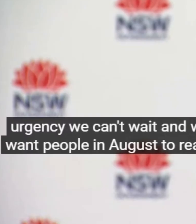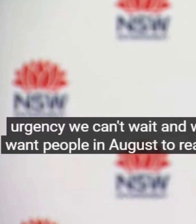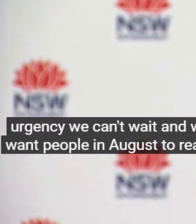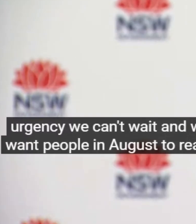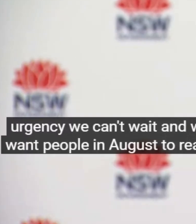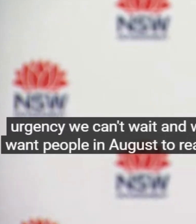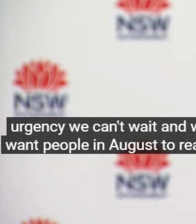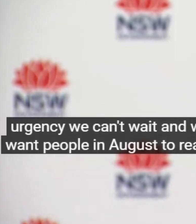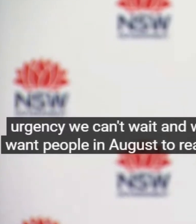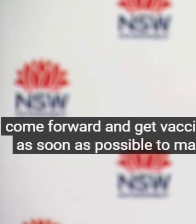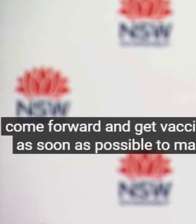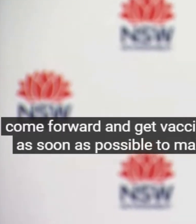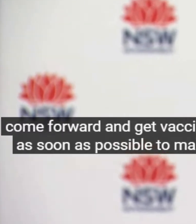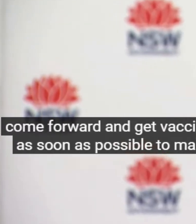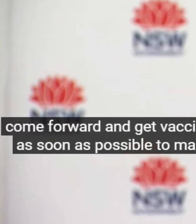McAnulty.